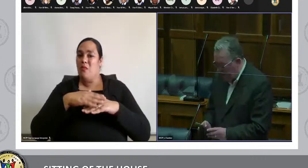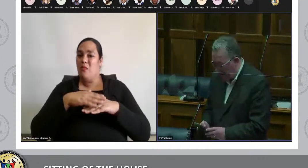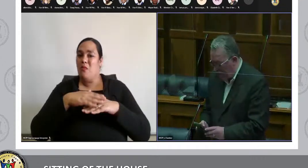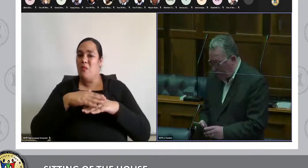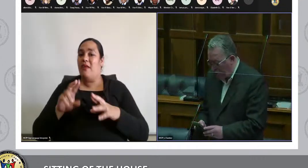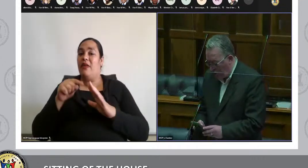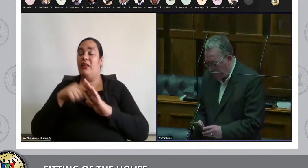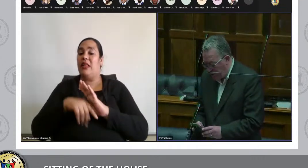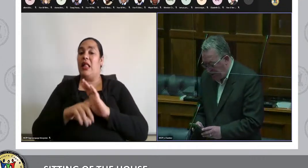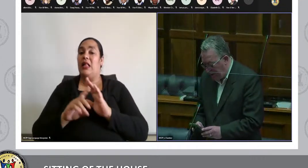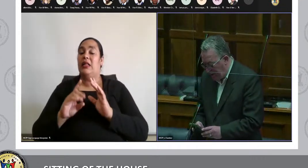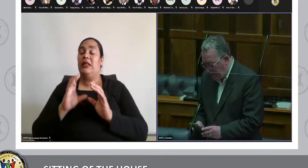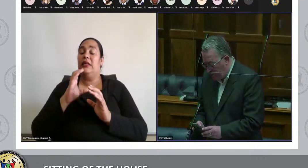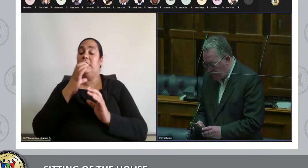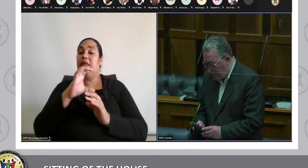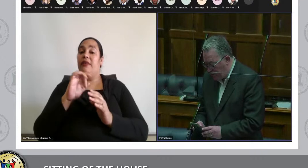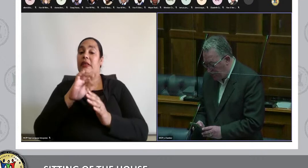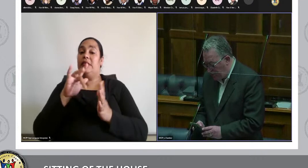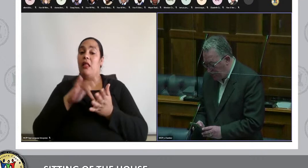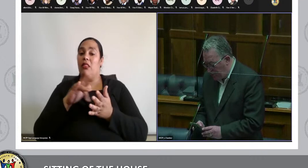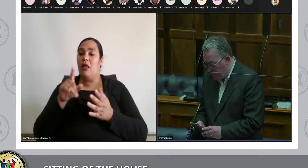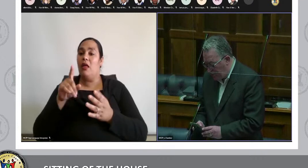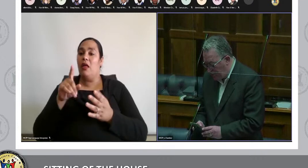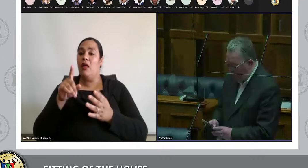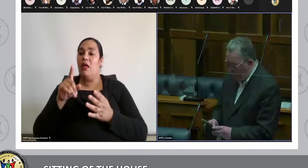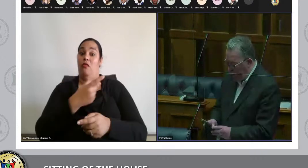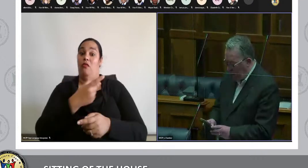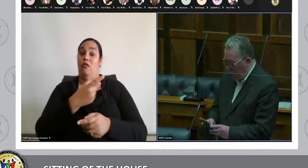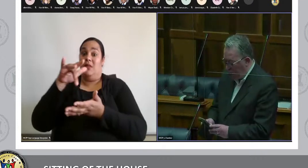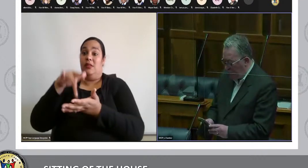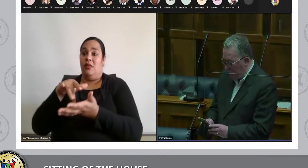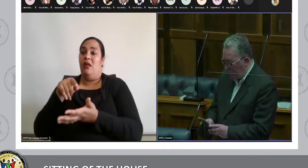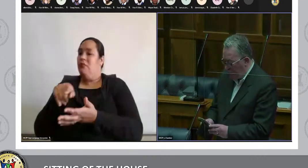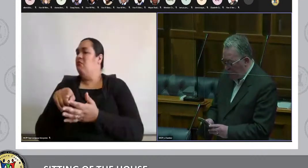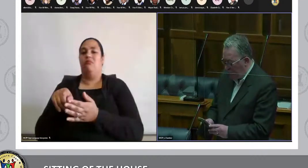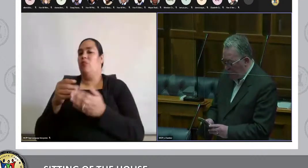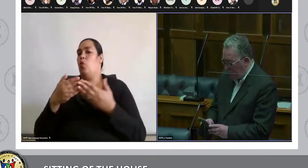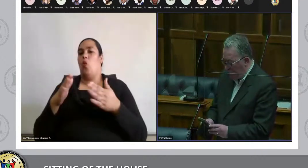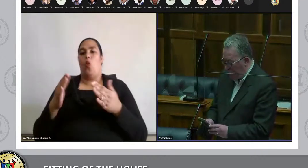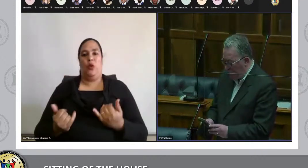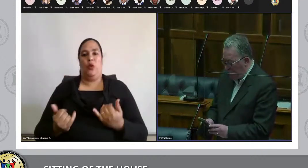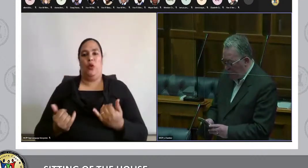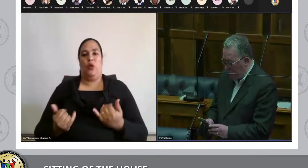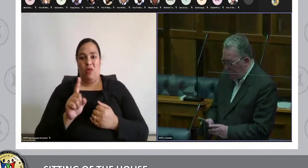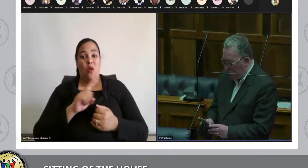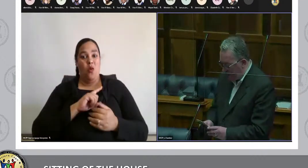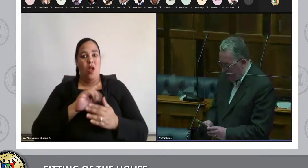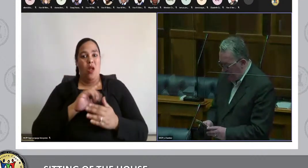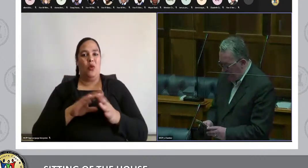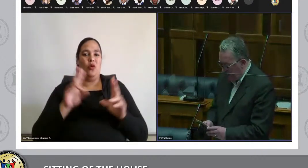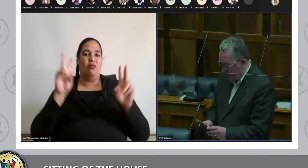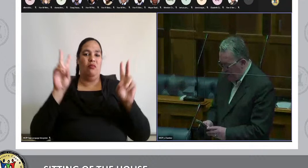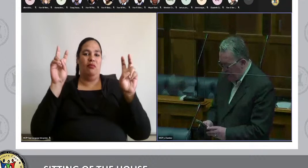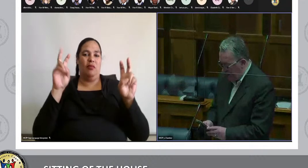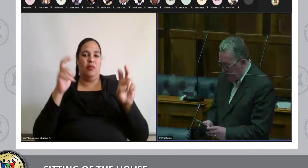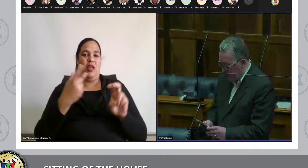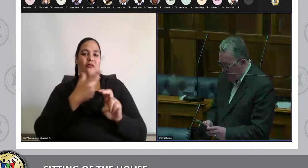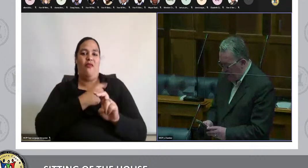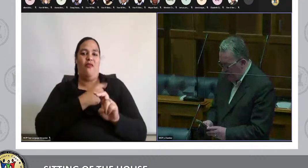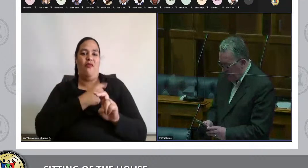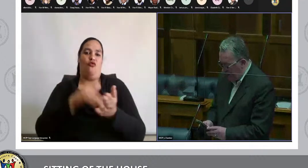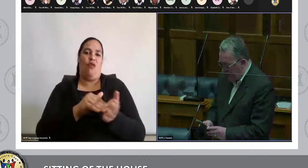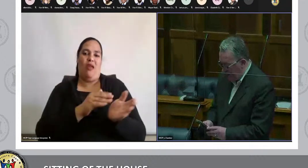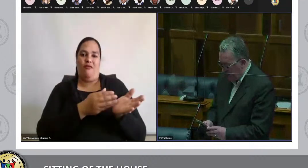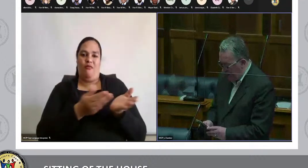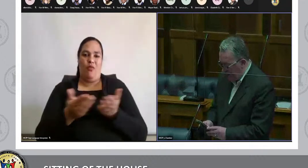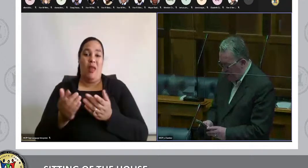Riversdale Civic Centre, which was to be used as a vaccination site, will not be open today because of so-called vaccines not arriving.